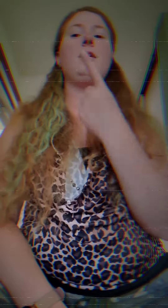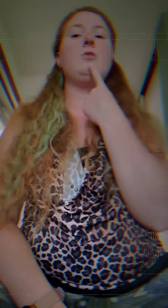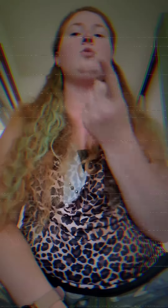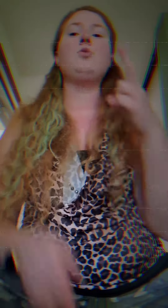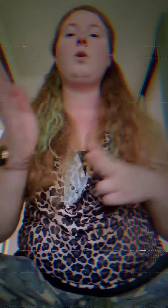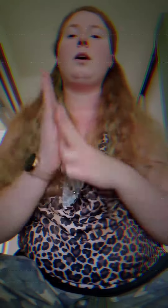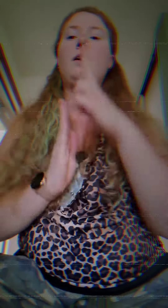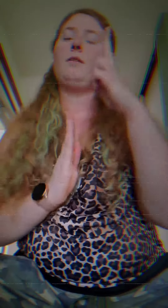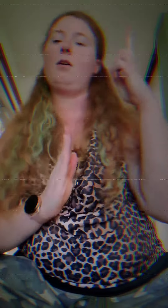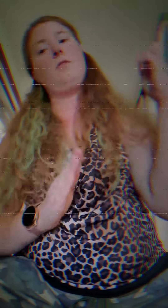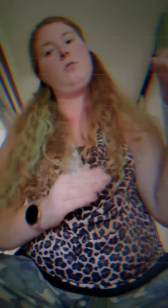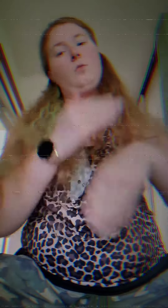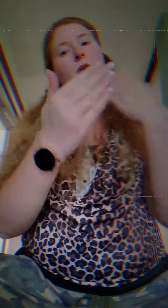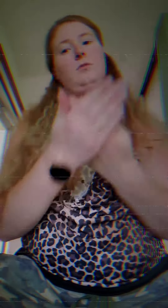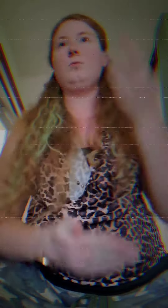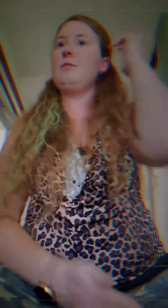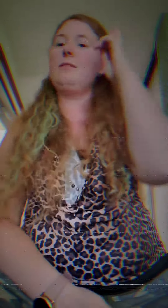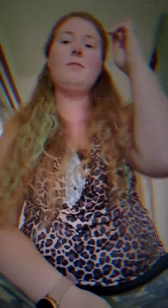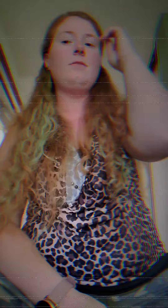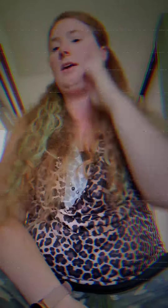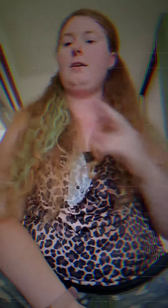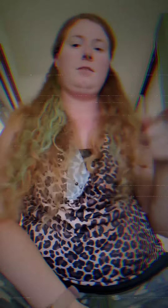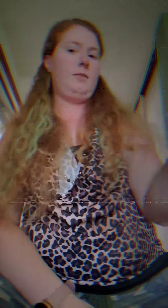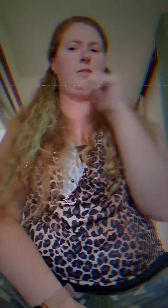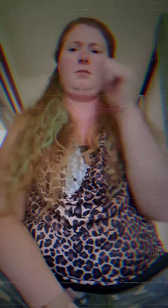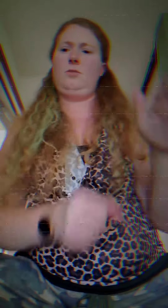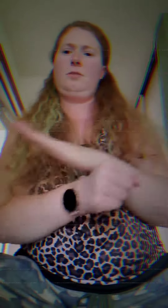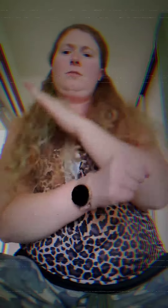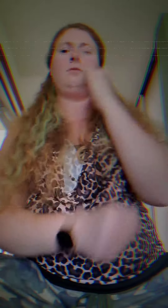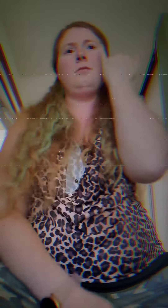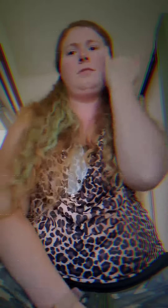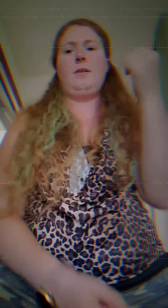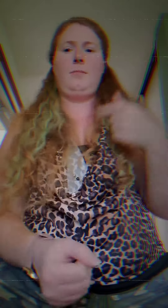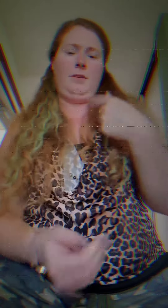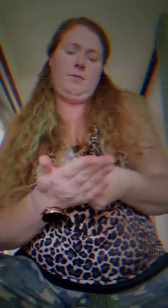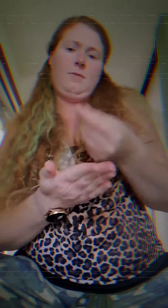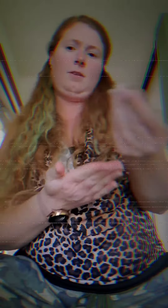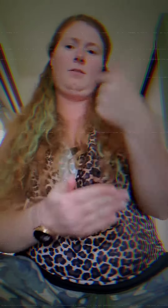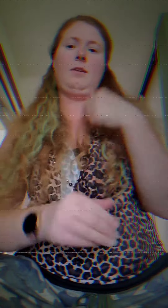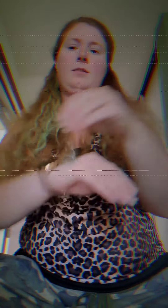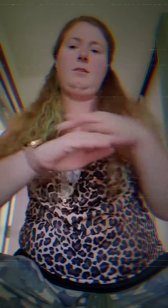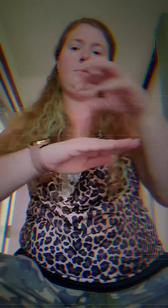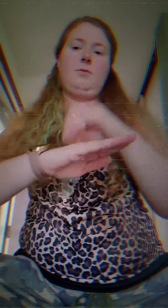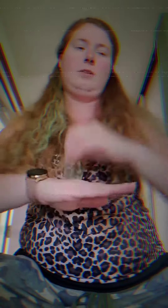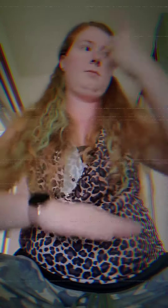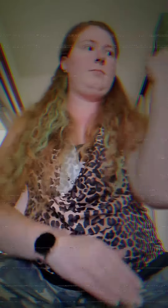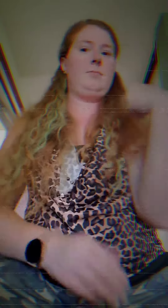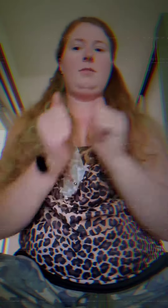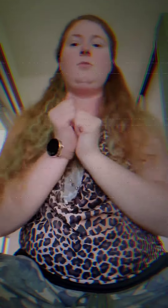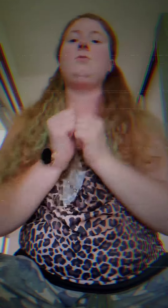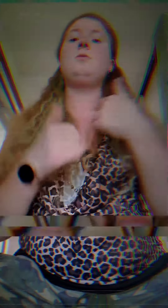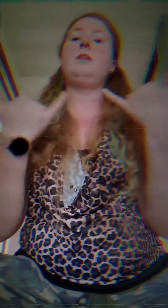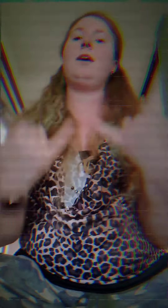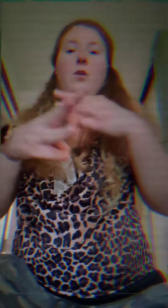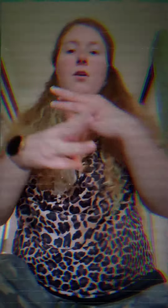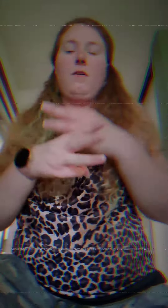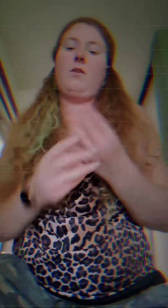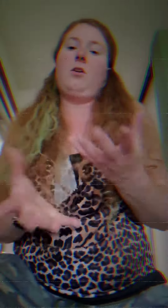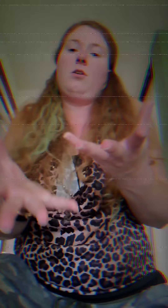Twice, all the ways he can't suffice. If I could give you some advice, I would leave with me tonight. The universe must